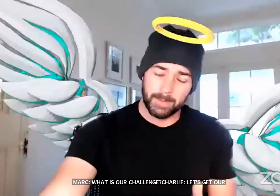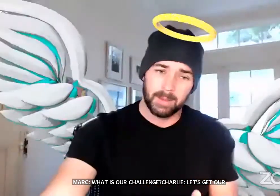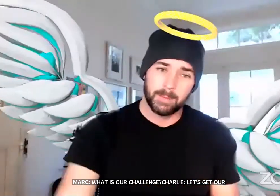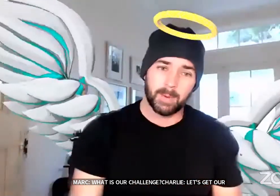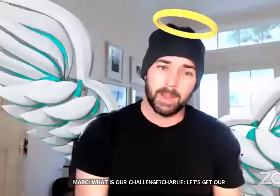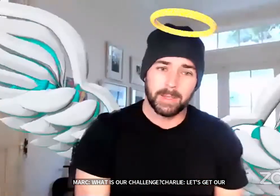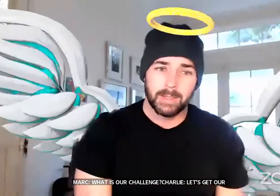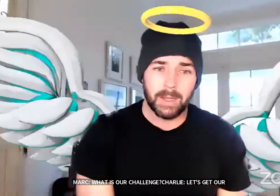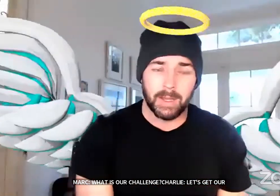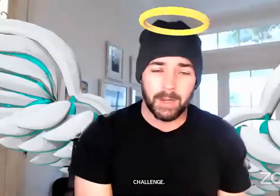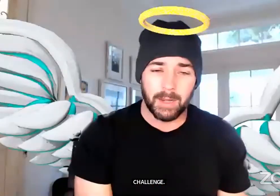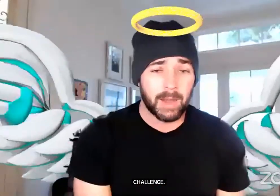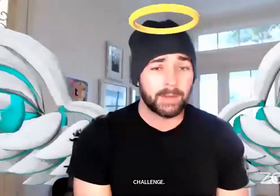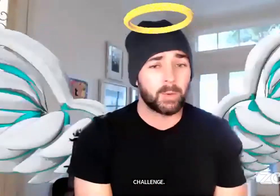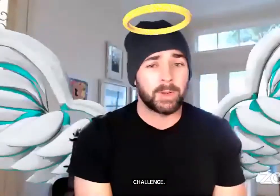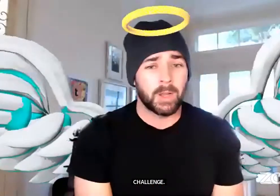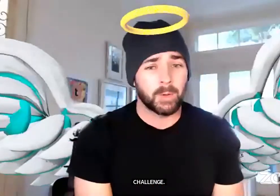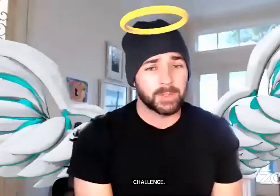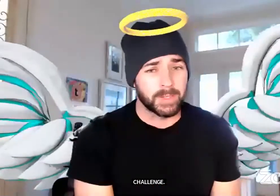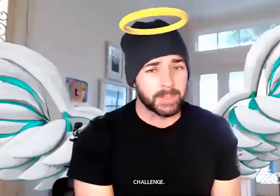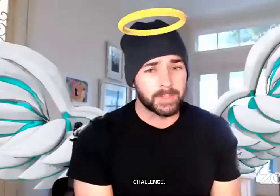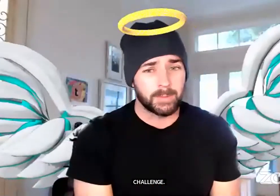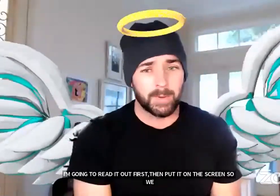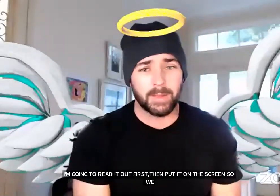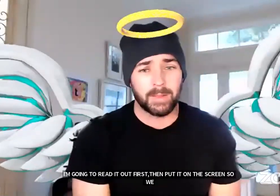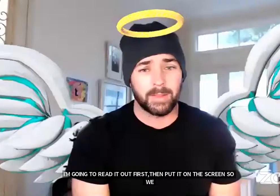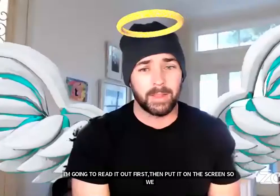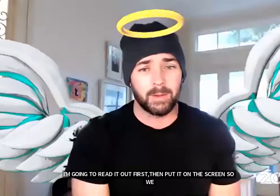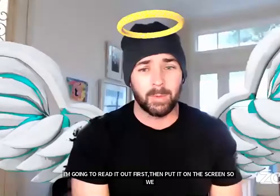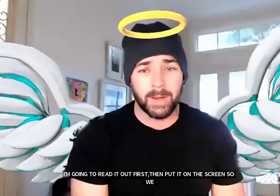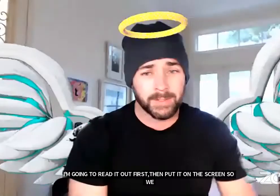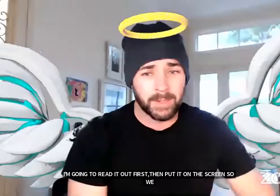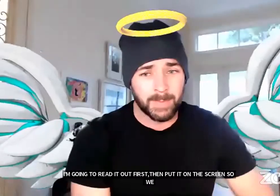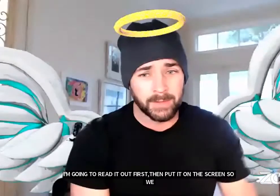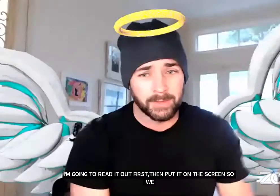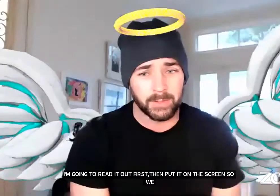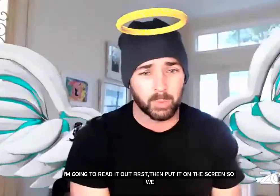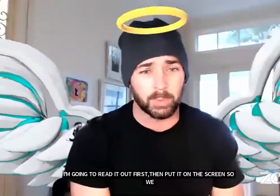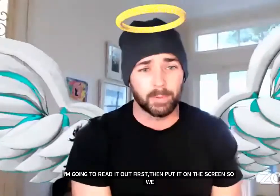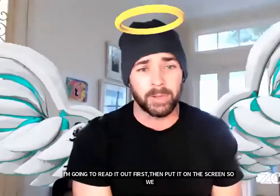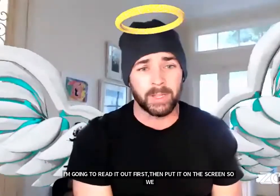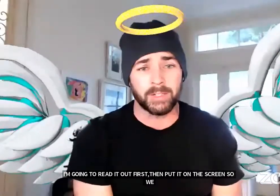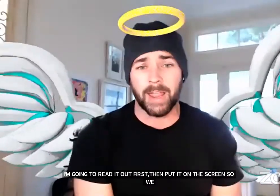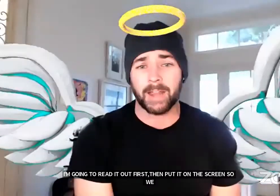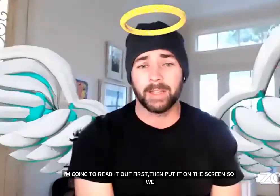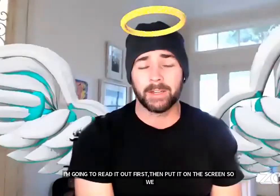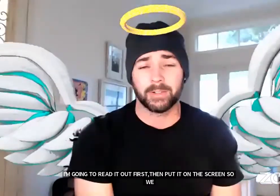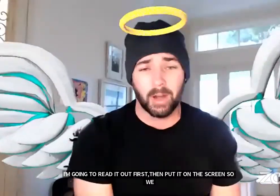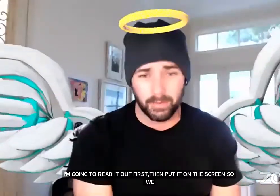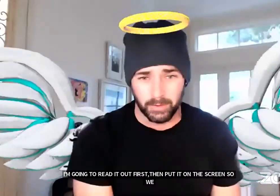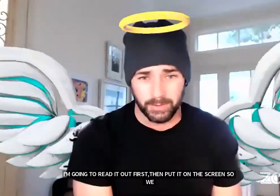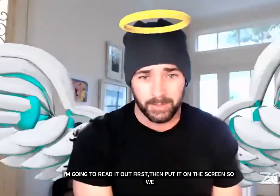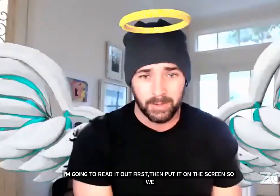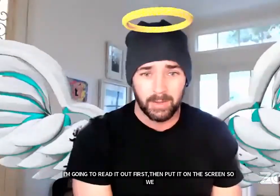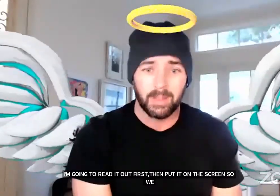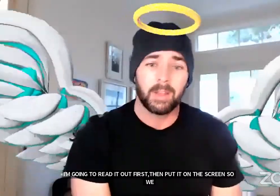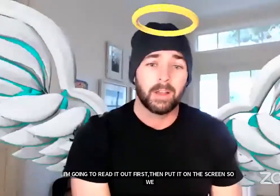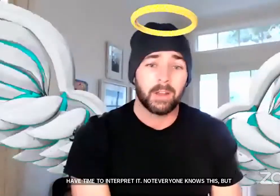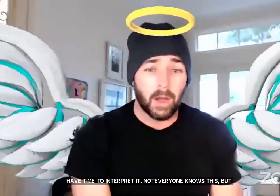it. But not everyone knows this, but the Renaissance masters were brilliant jack-o'-lantern